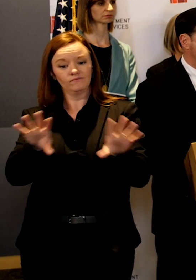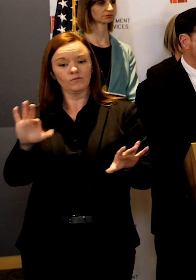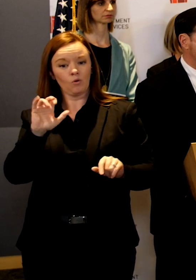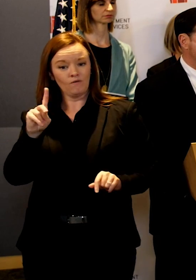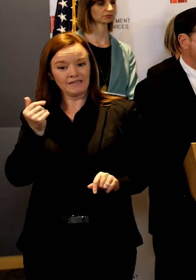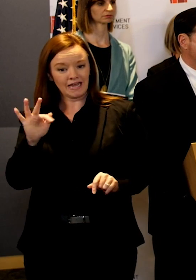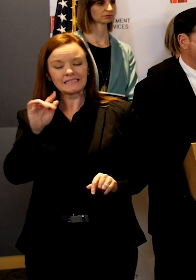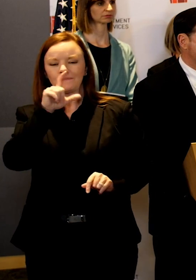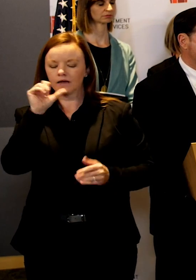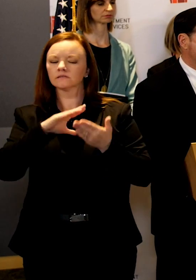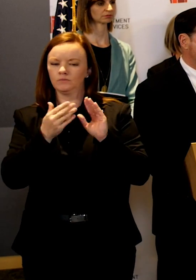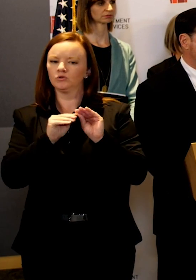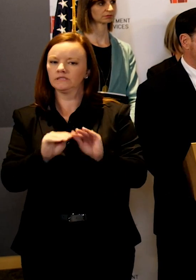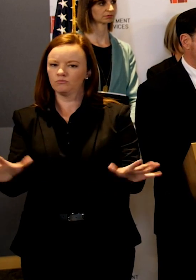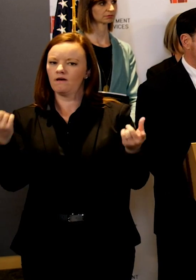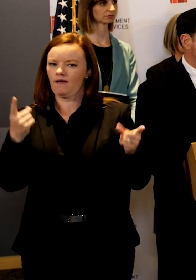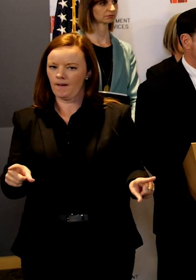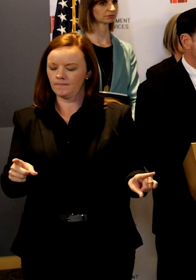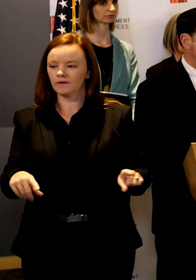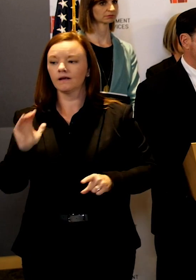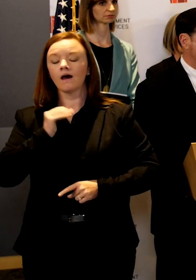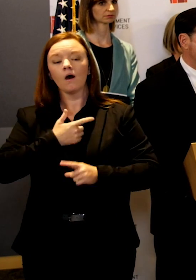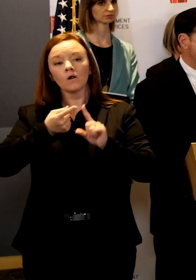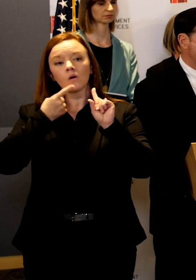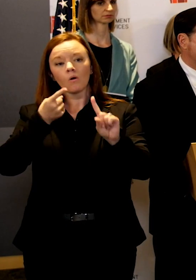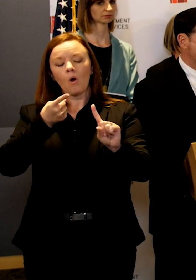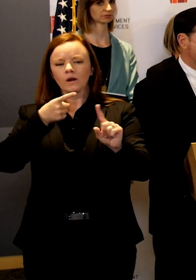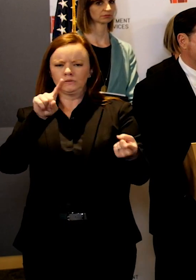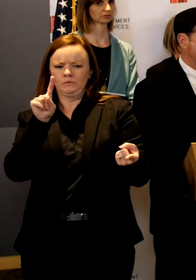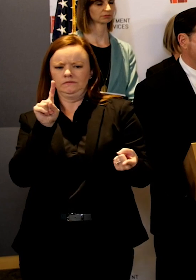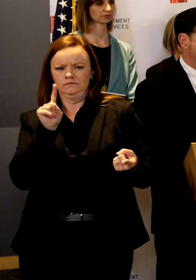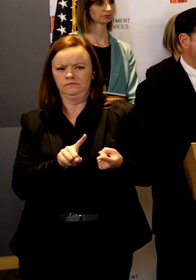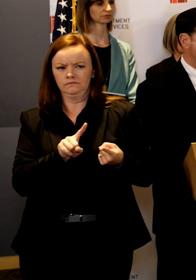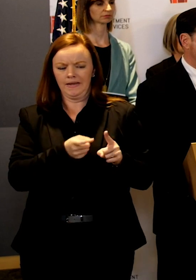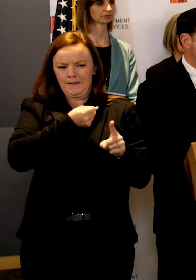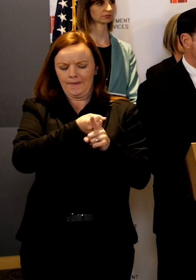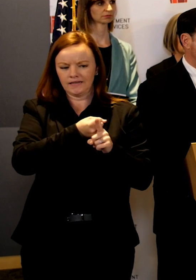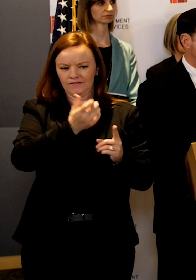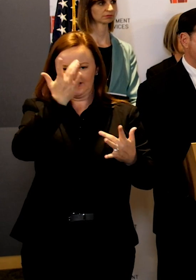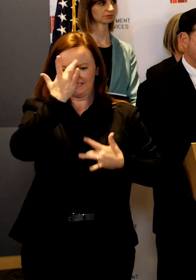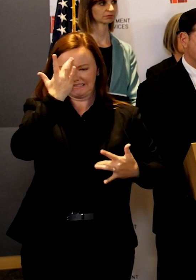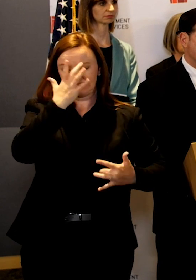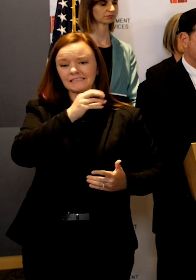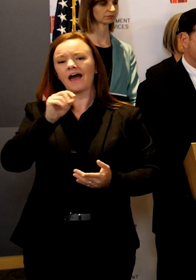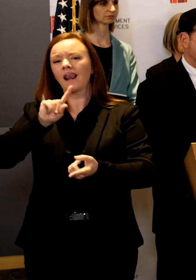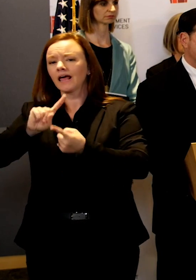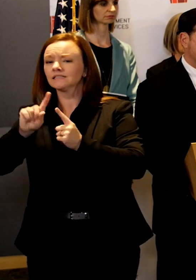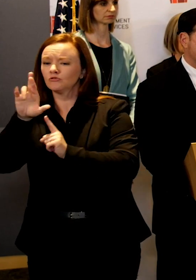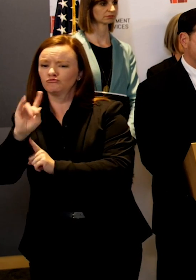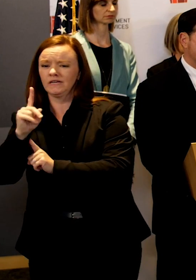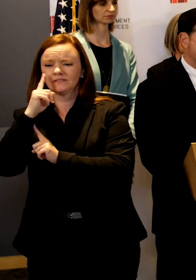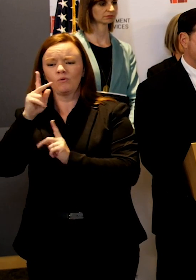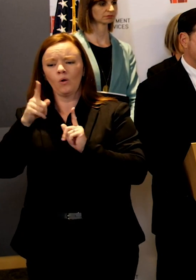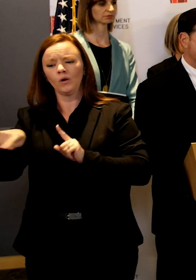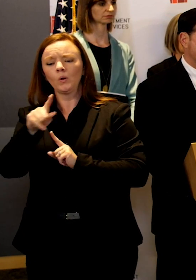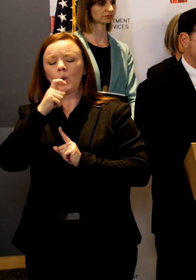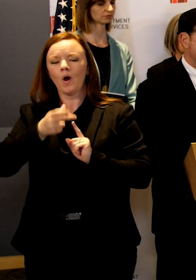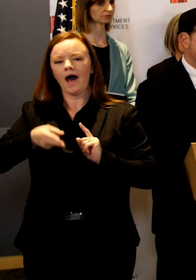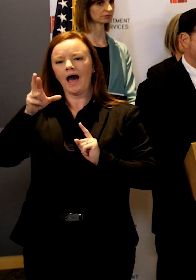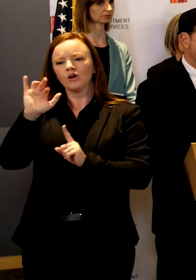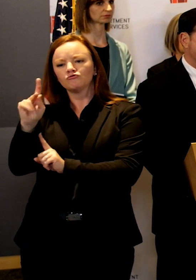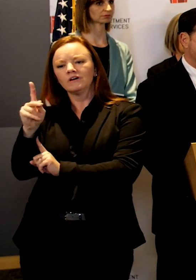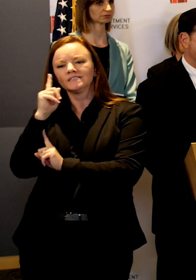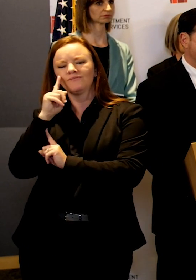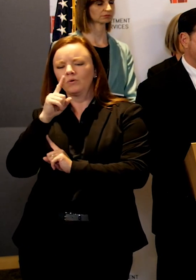to mitigate the spread of the disease and lessen the impact on people at the highest risk for serious complications. People at